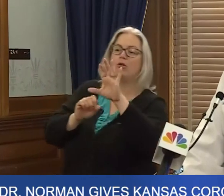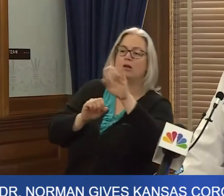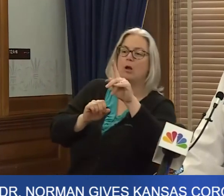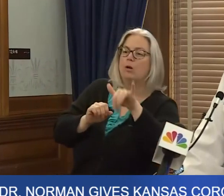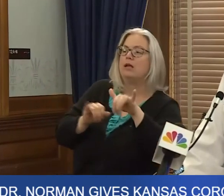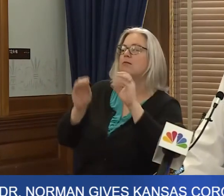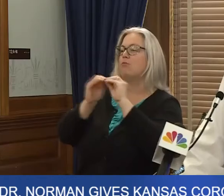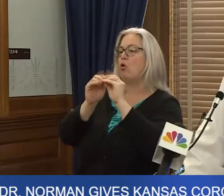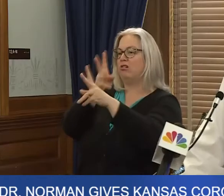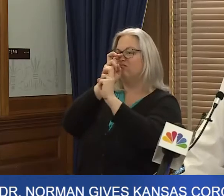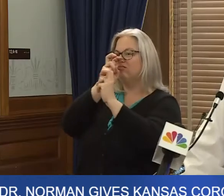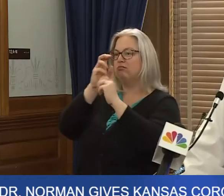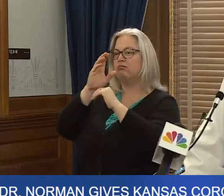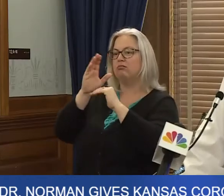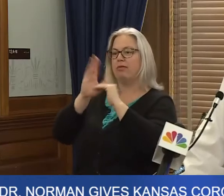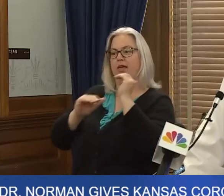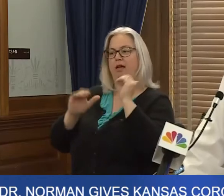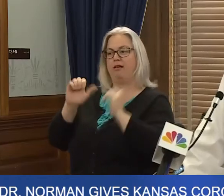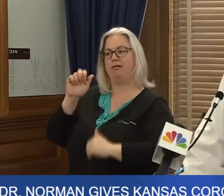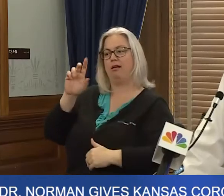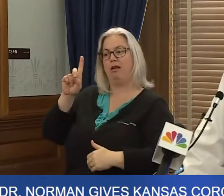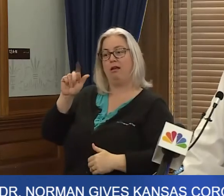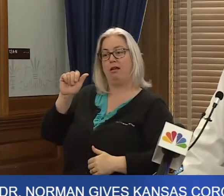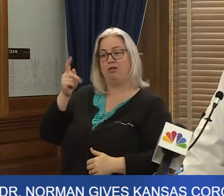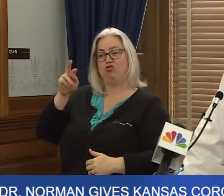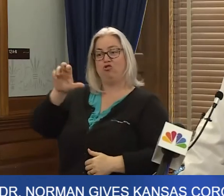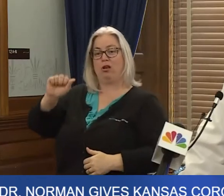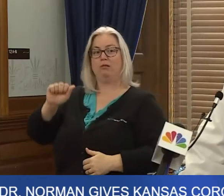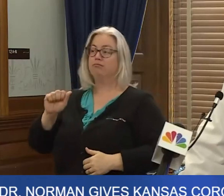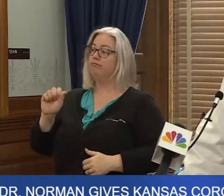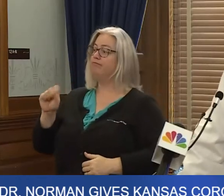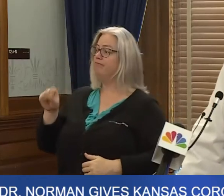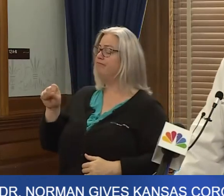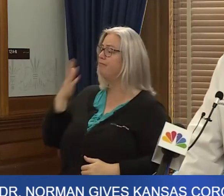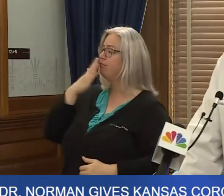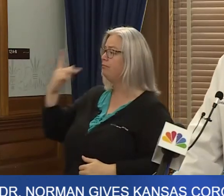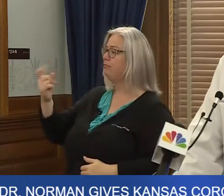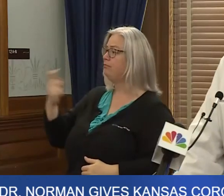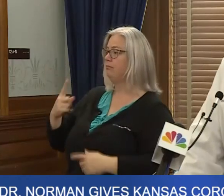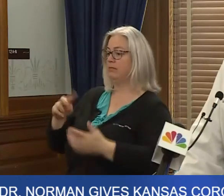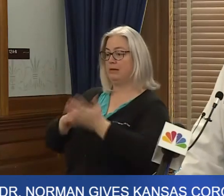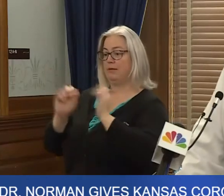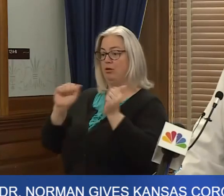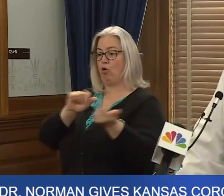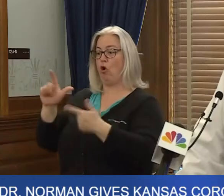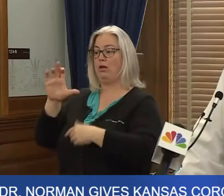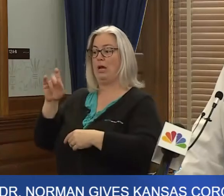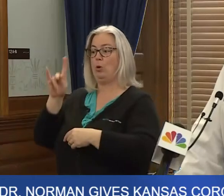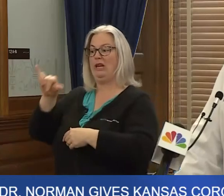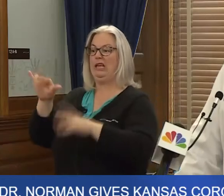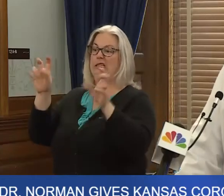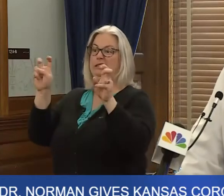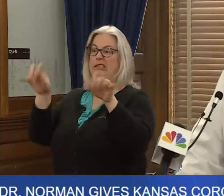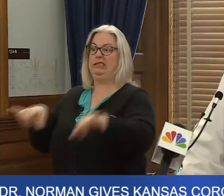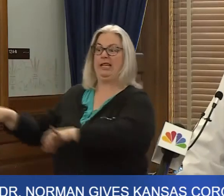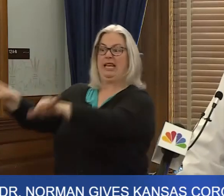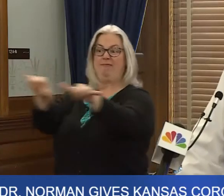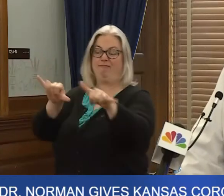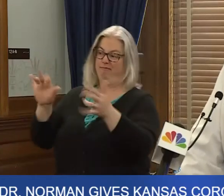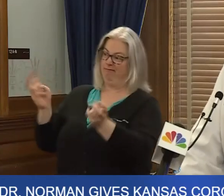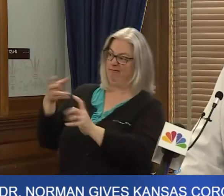even stricter than the Astra Plan? Yes, good question. Should all counties be created equal is kind of what you're